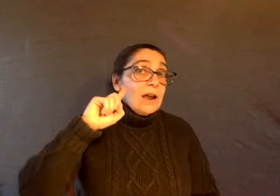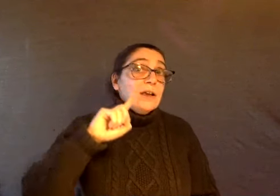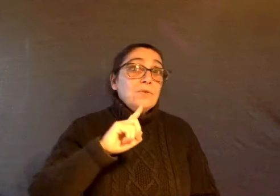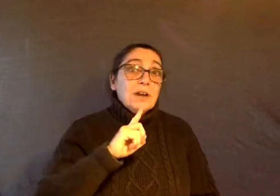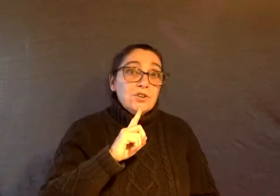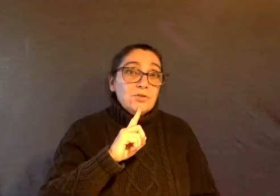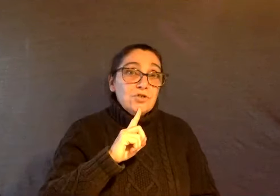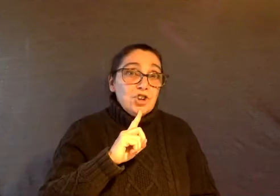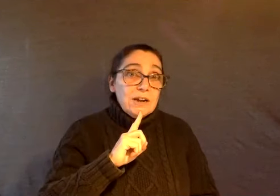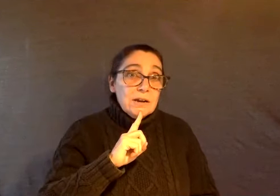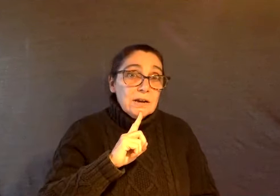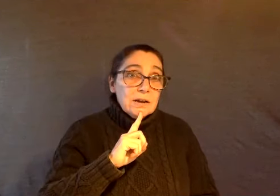and you touch your chin. It